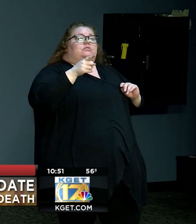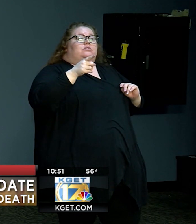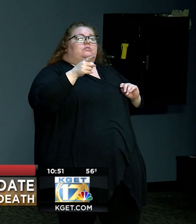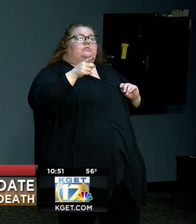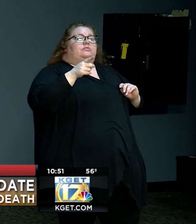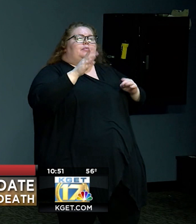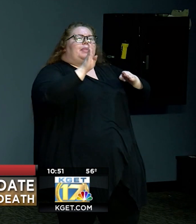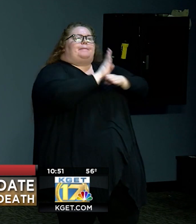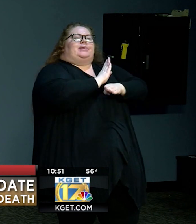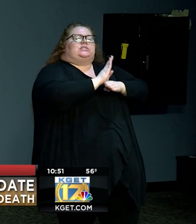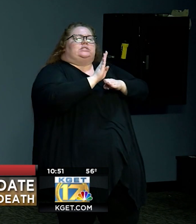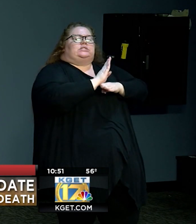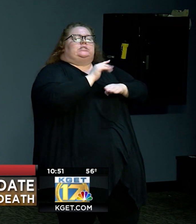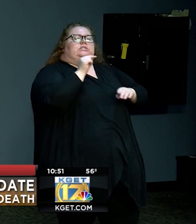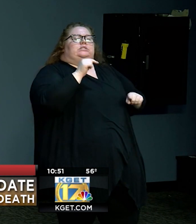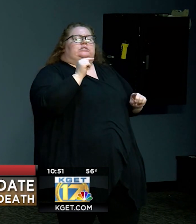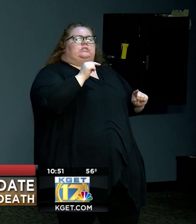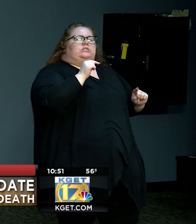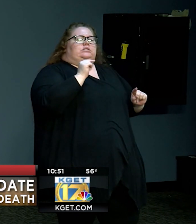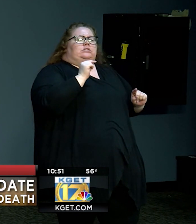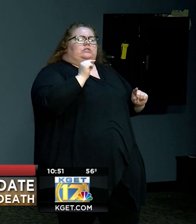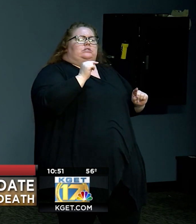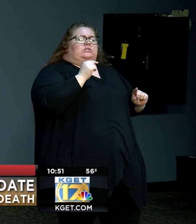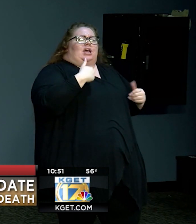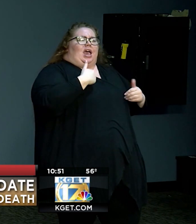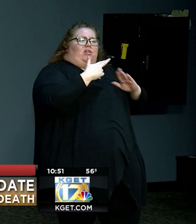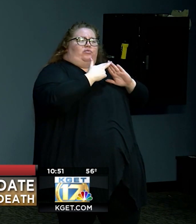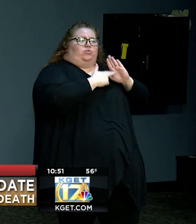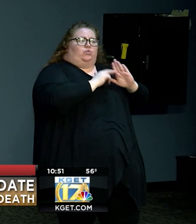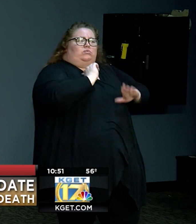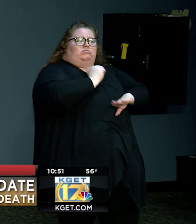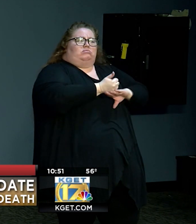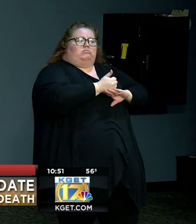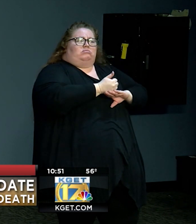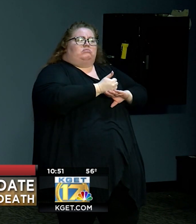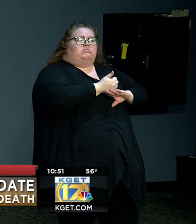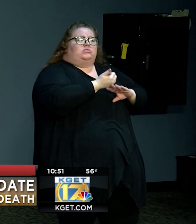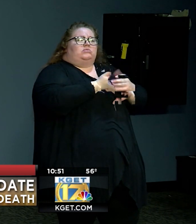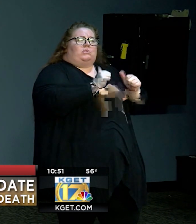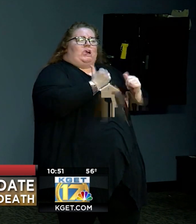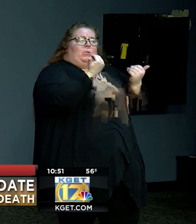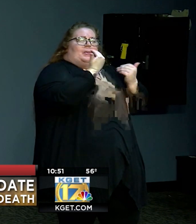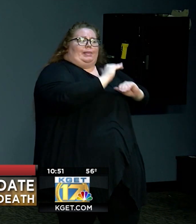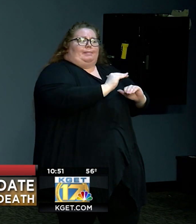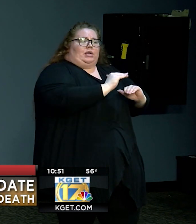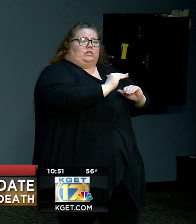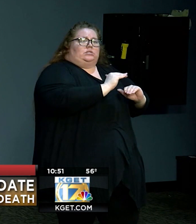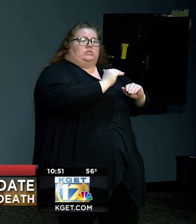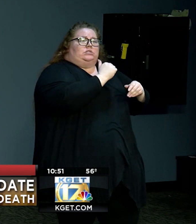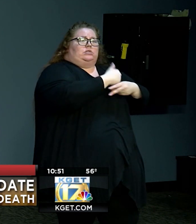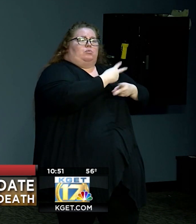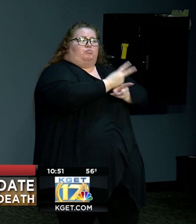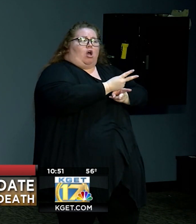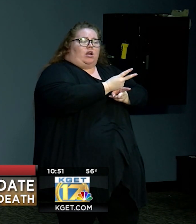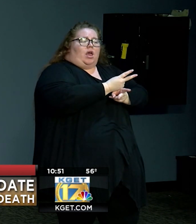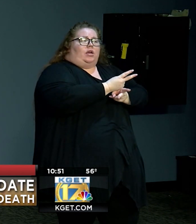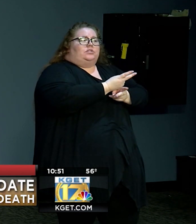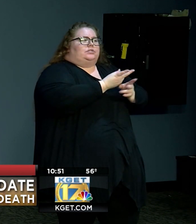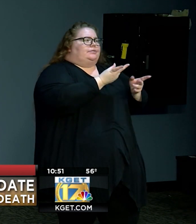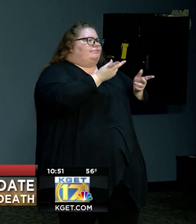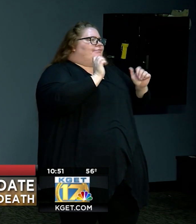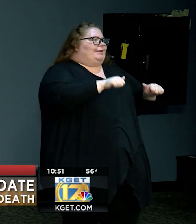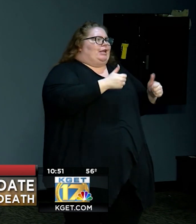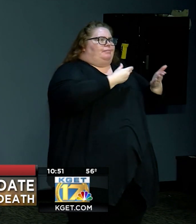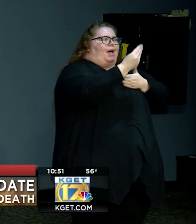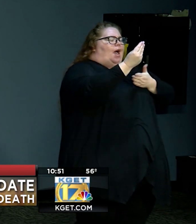about the businesses, Yes. are there rules in place for limiting product quantities that aren't essential? Like, can people still buy